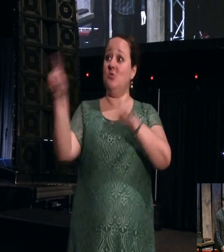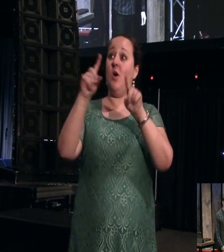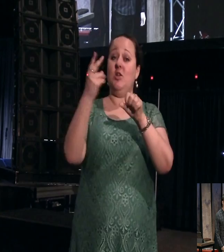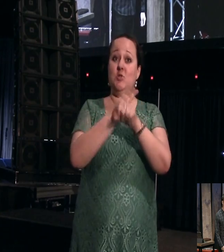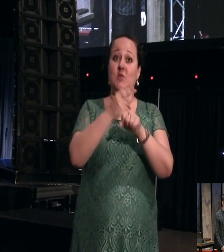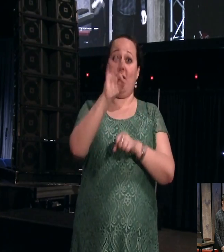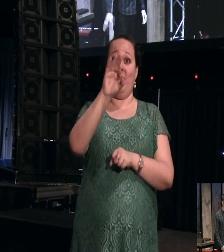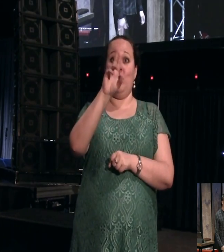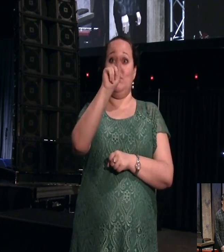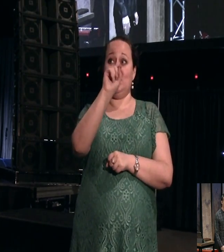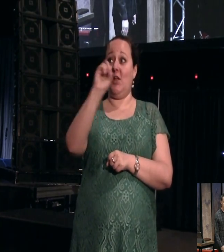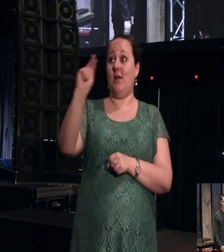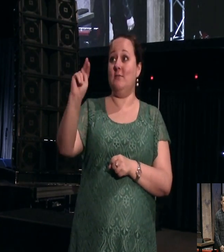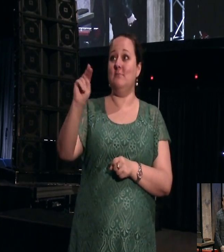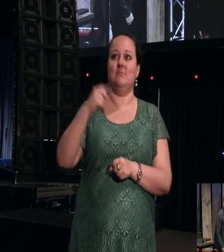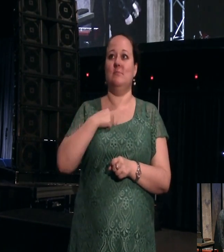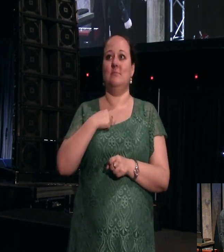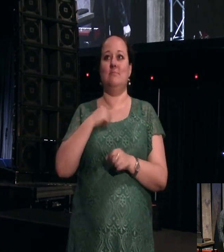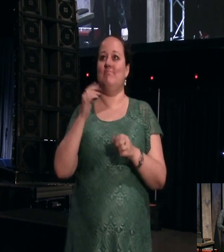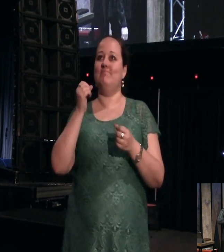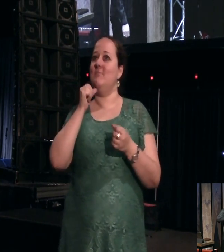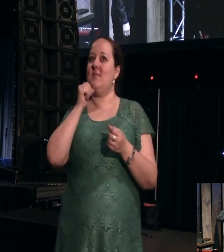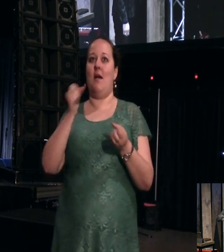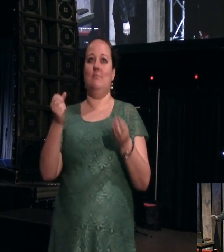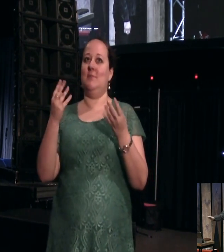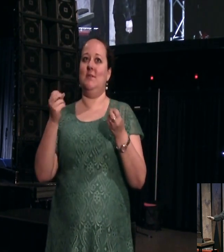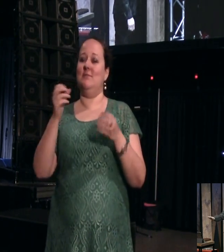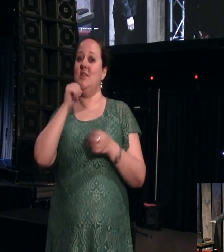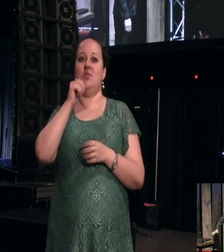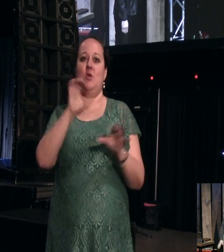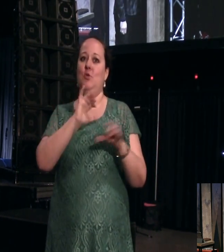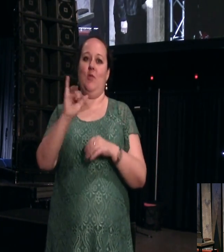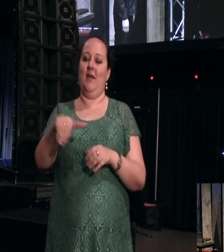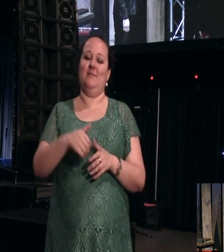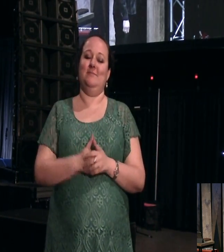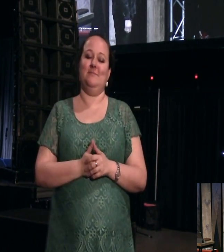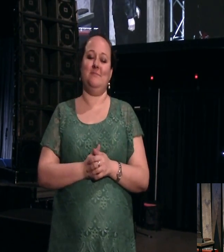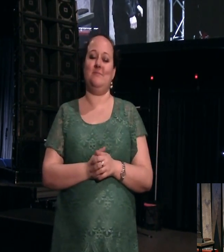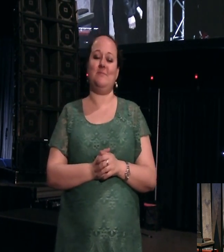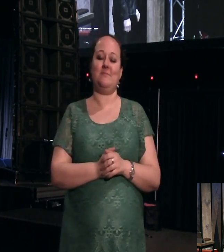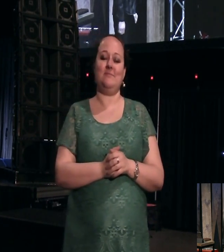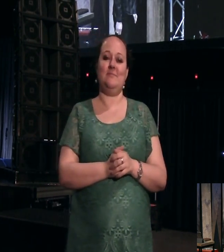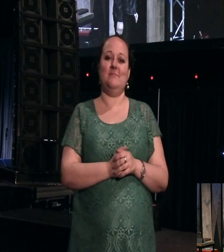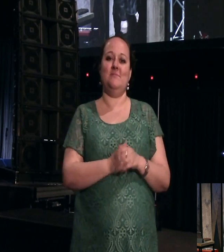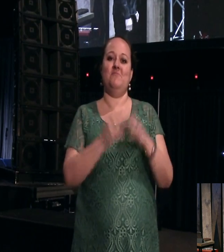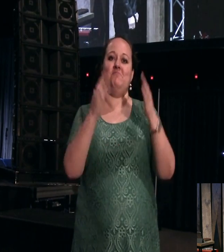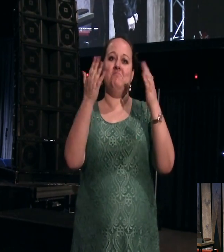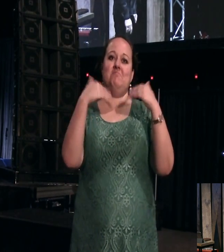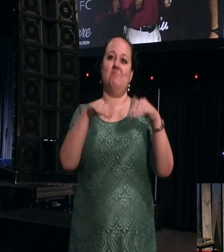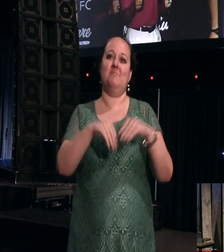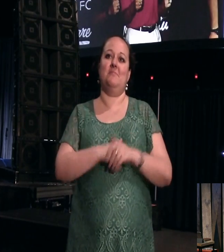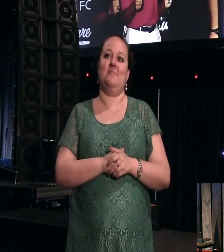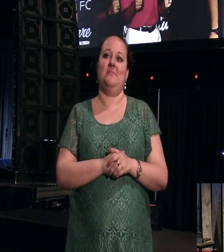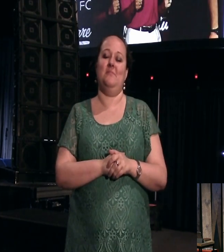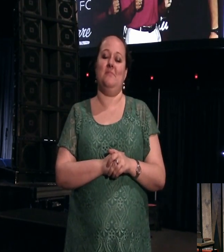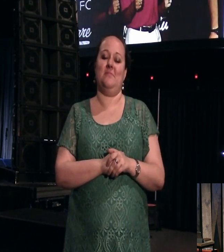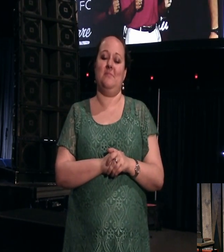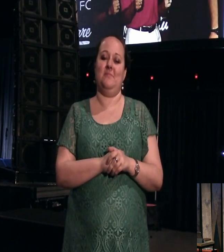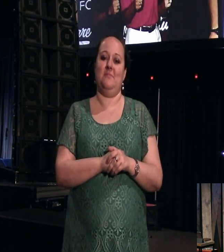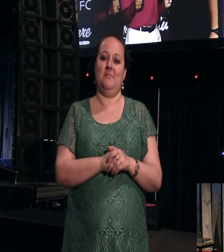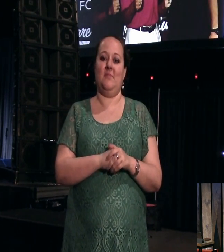the futon? Not many. Don't do it, all right? It's just not worth it.